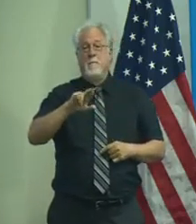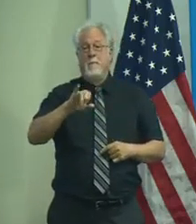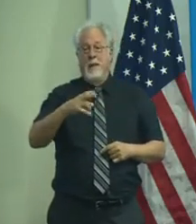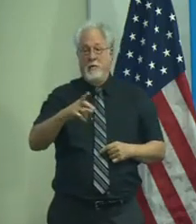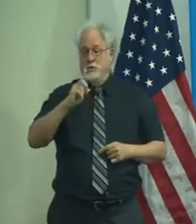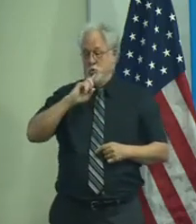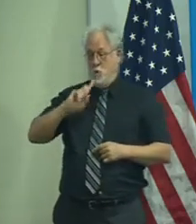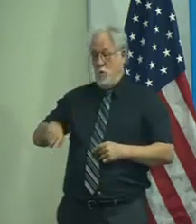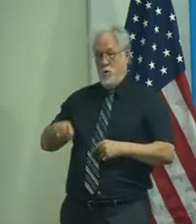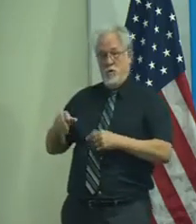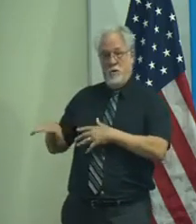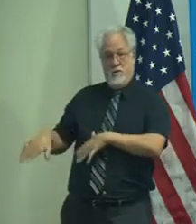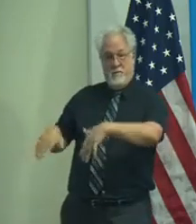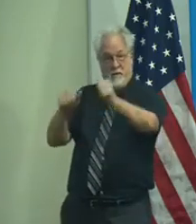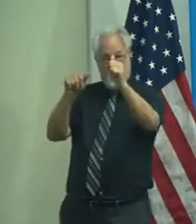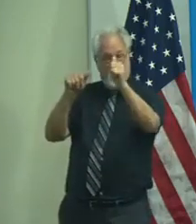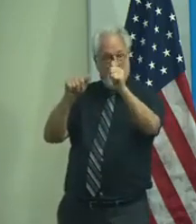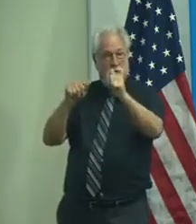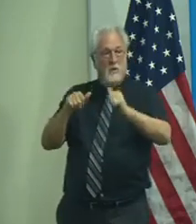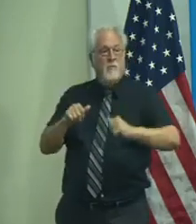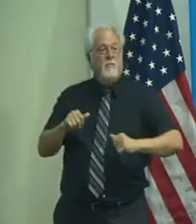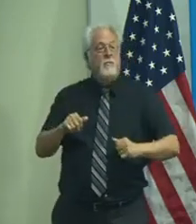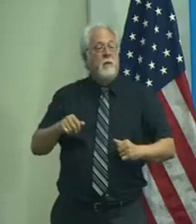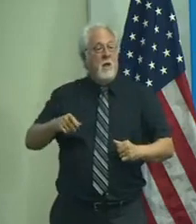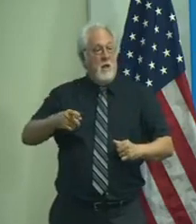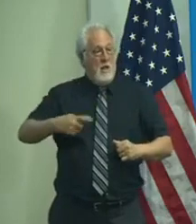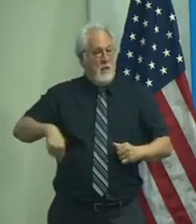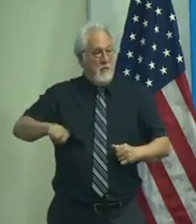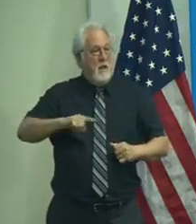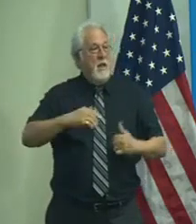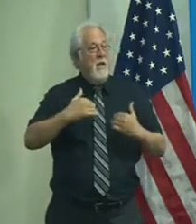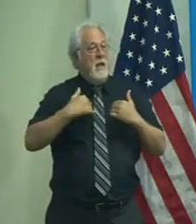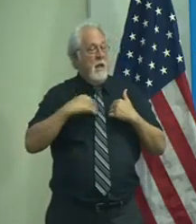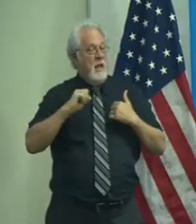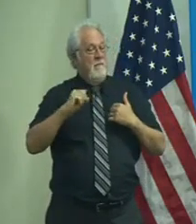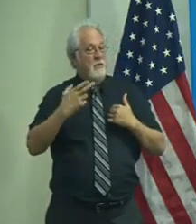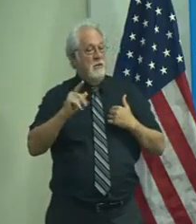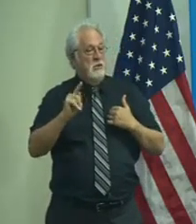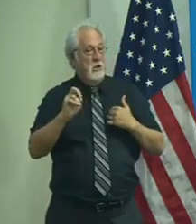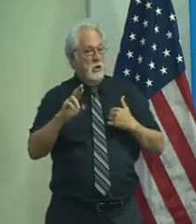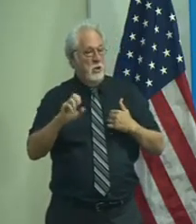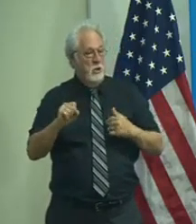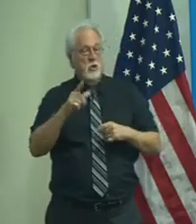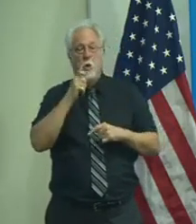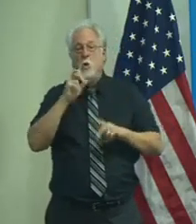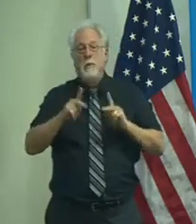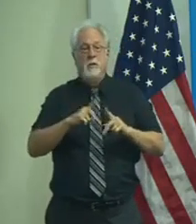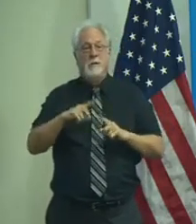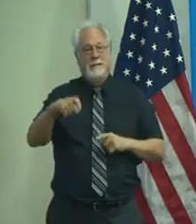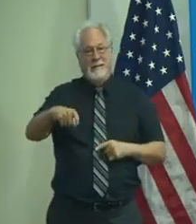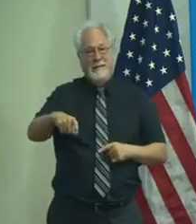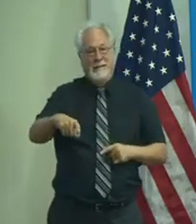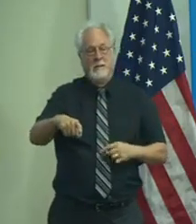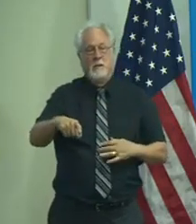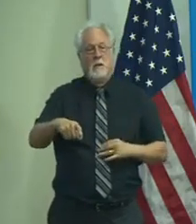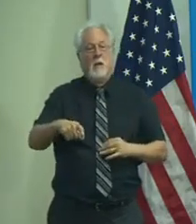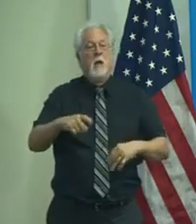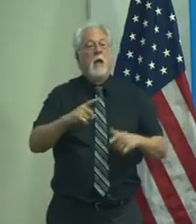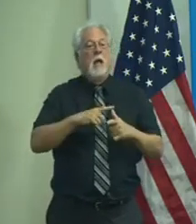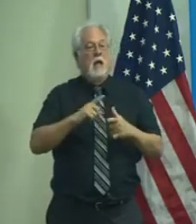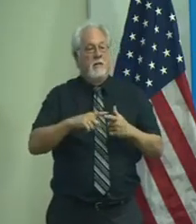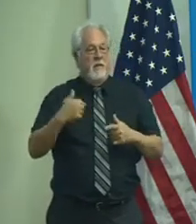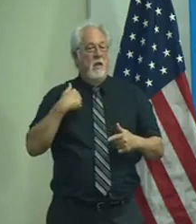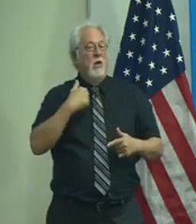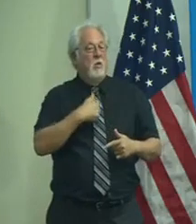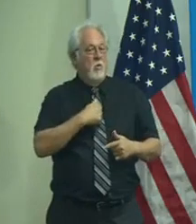ordering evacuations, they are having shelters available for individuals who might need them. And then we